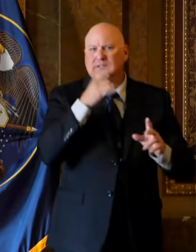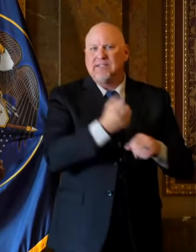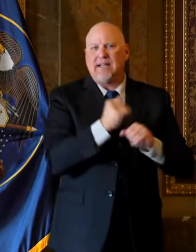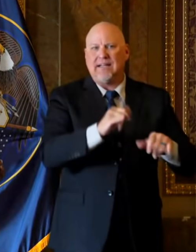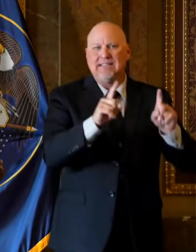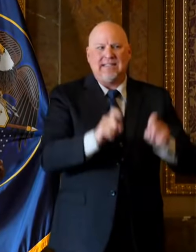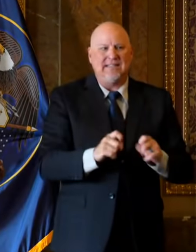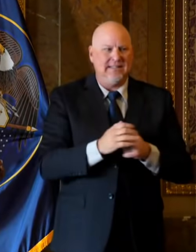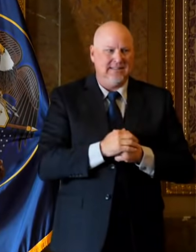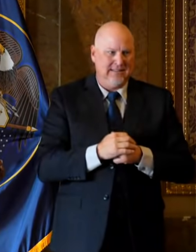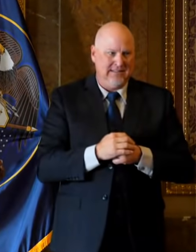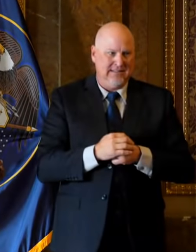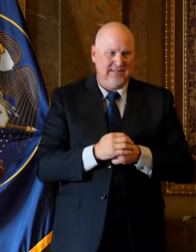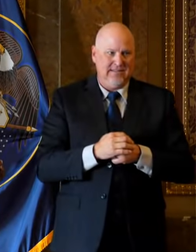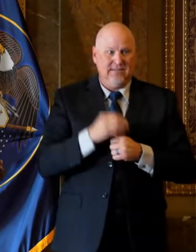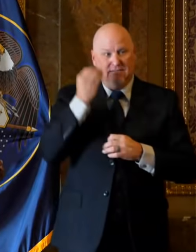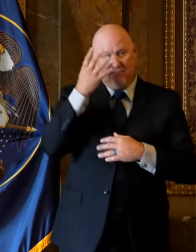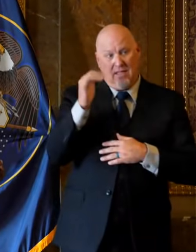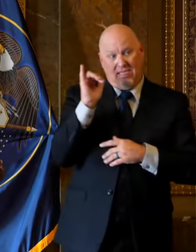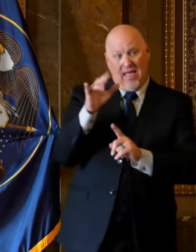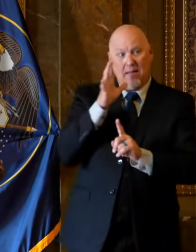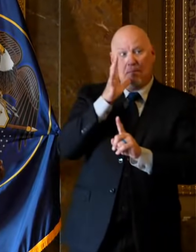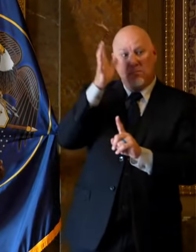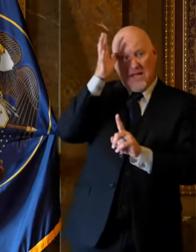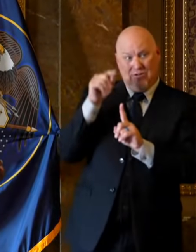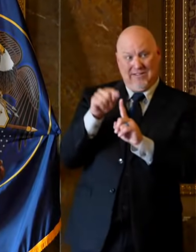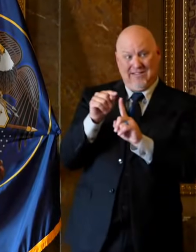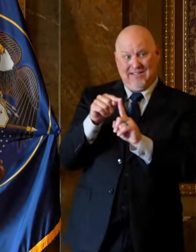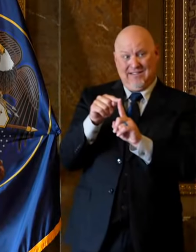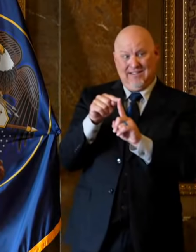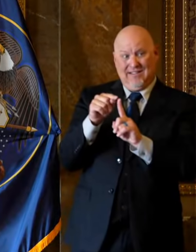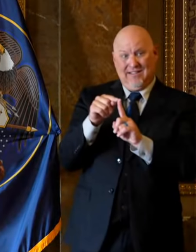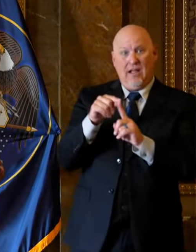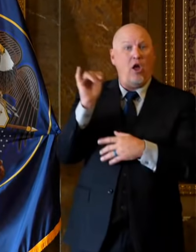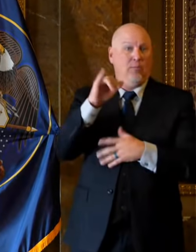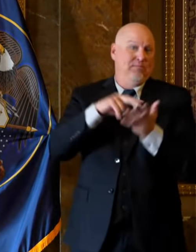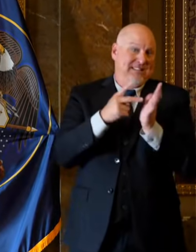parent is also choosing remote learning for their child.